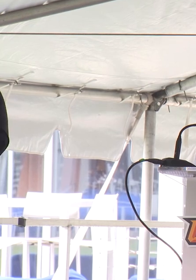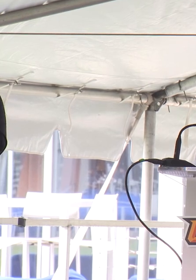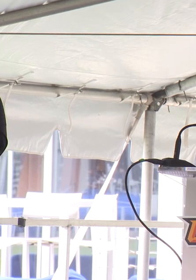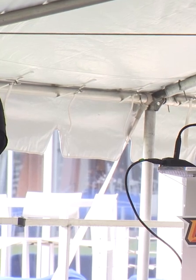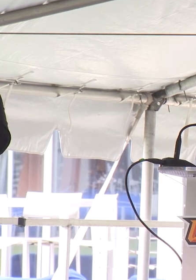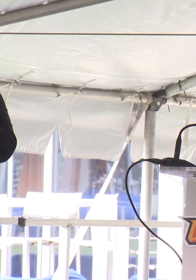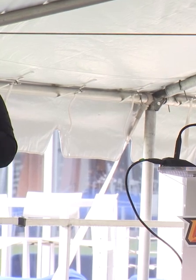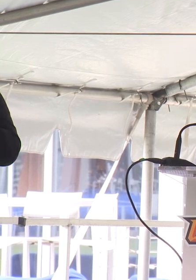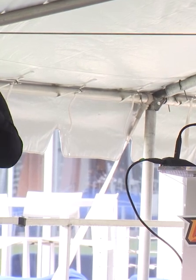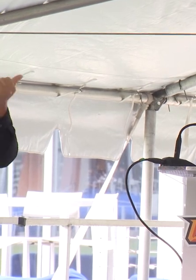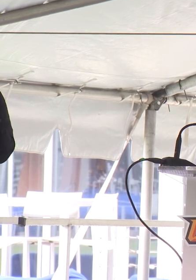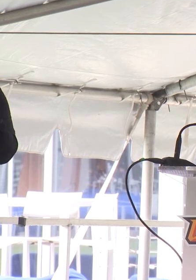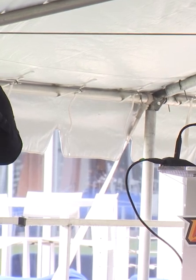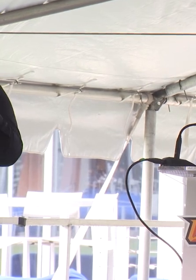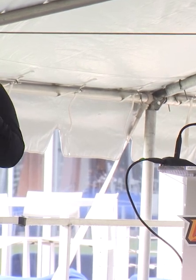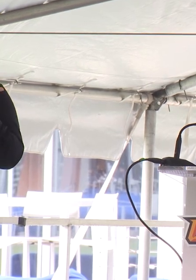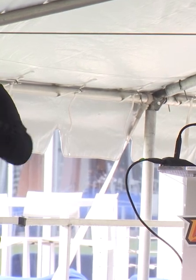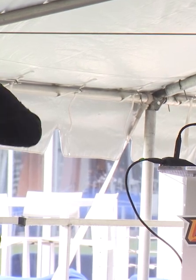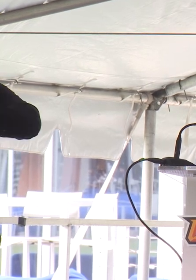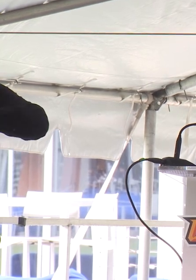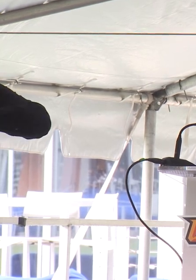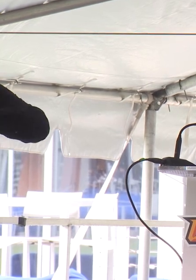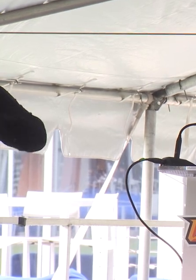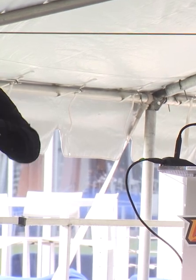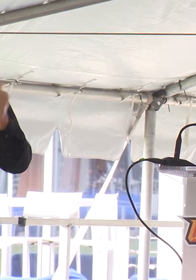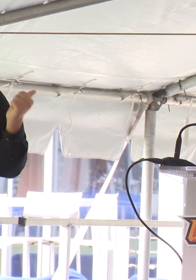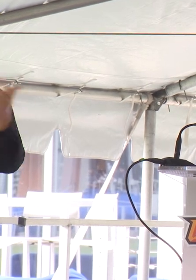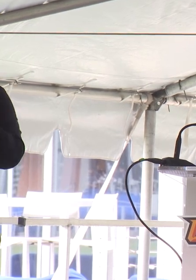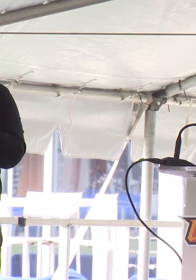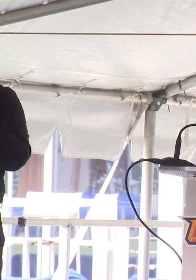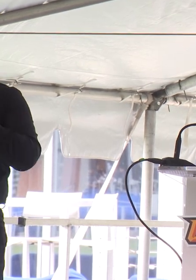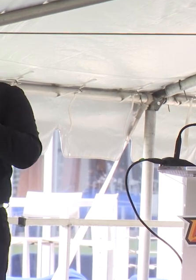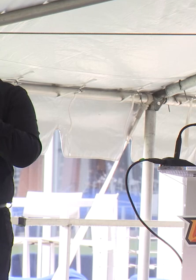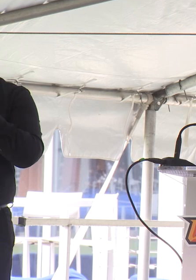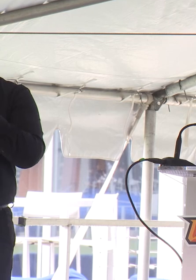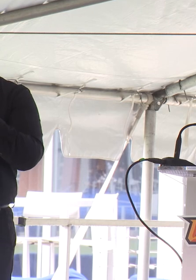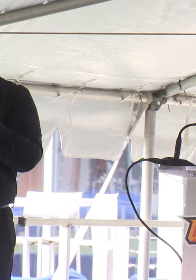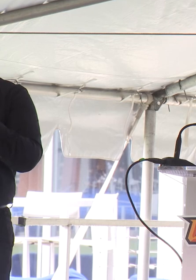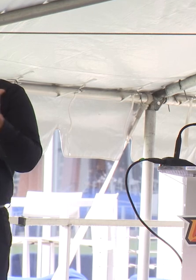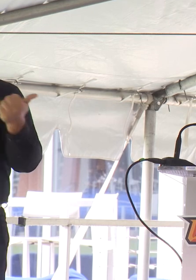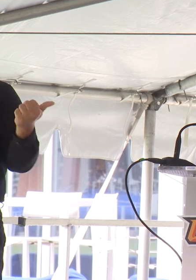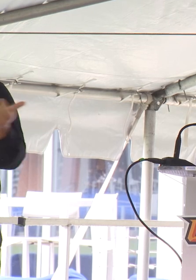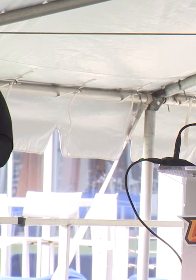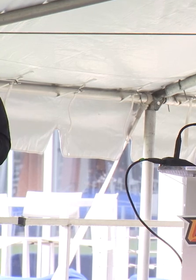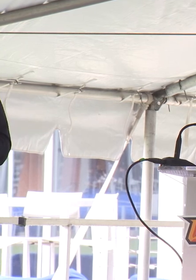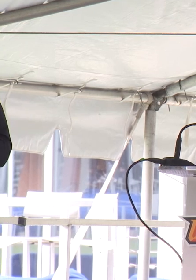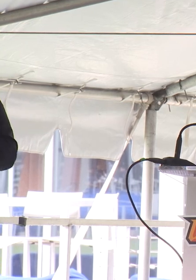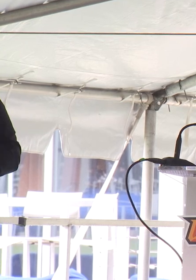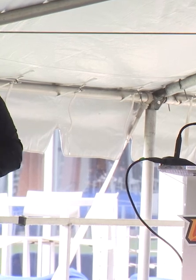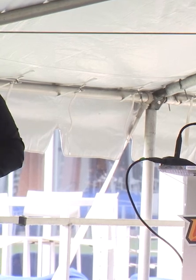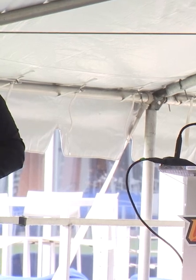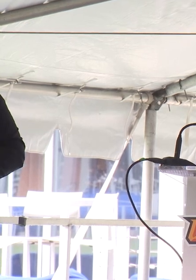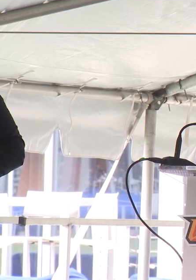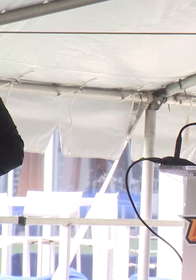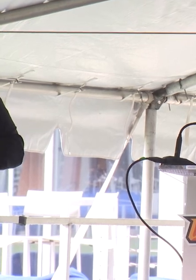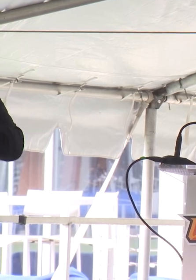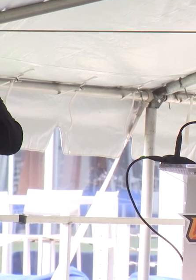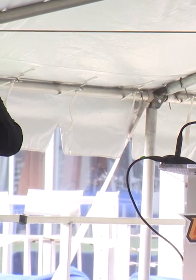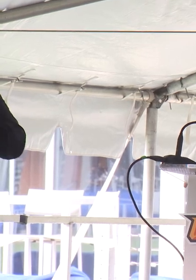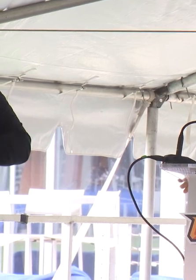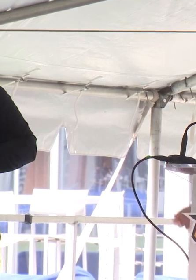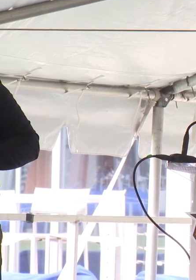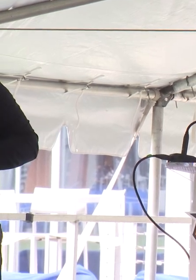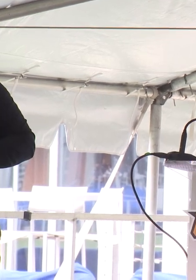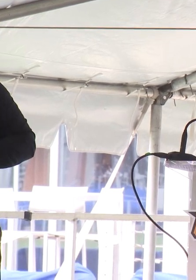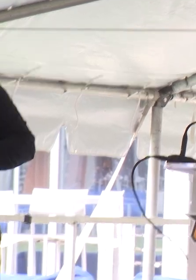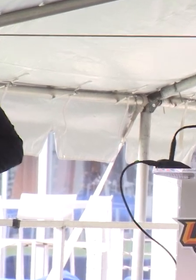supporter of all of us on stage, of the entire university, and all of the Burd Ogden Auto Group.